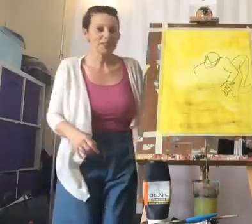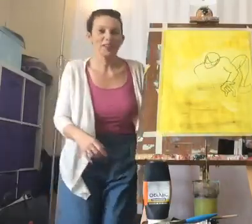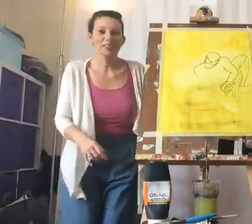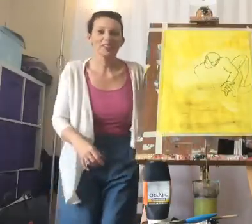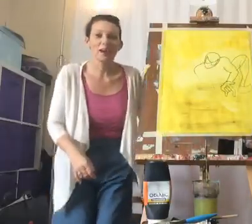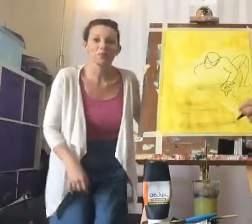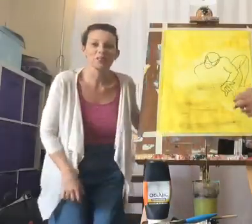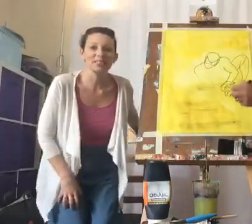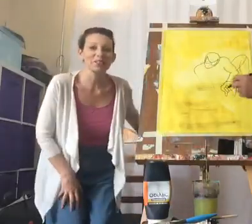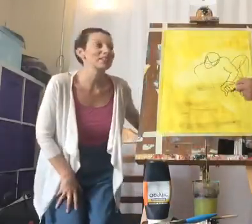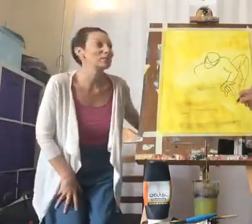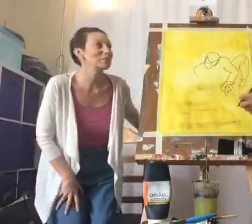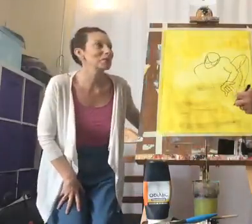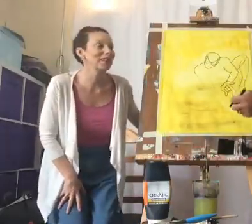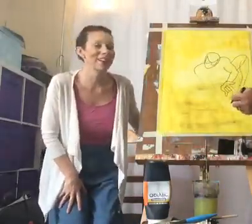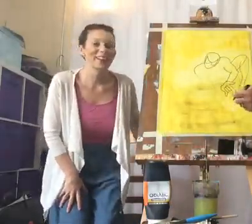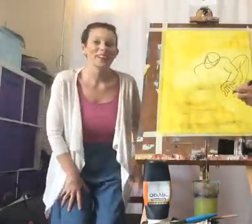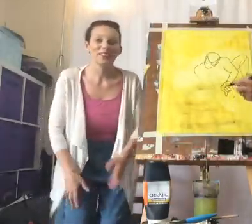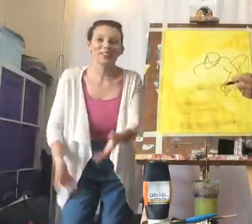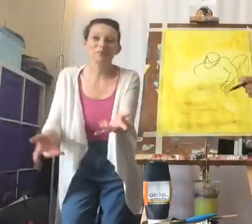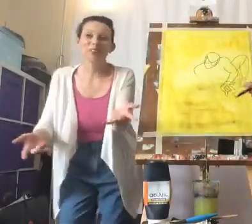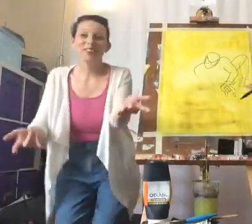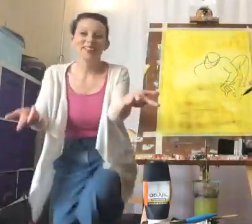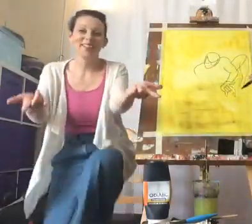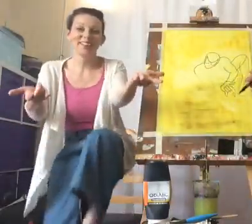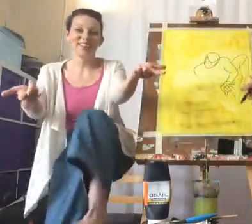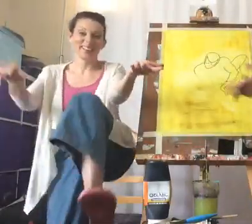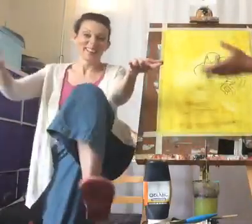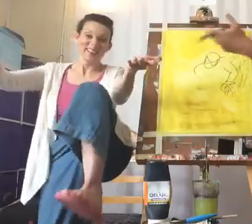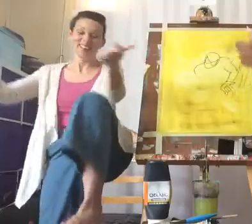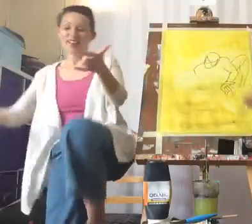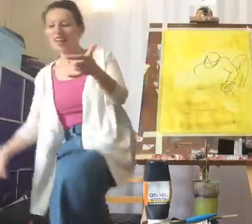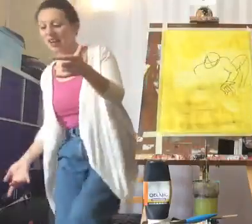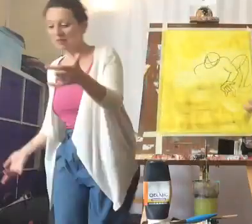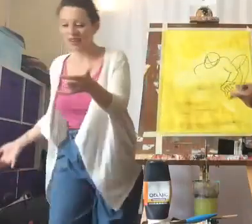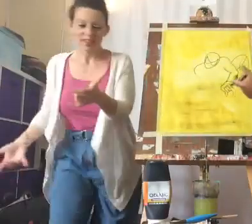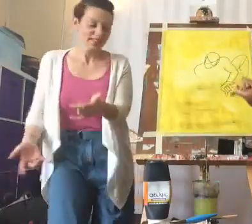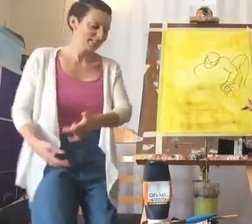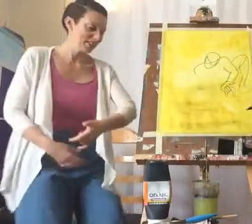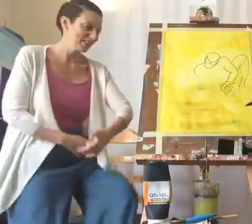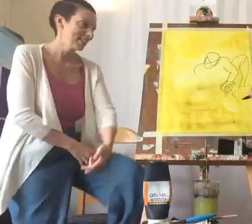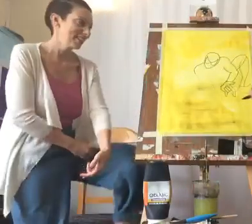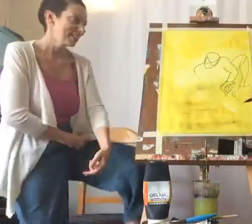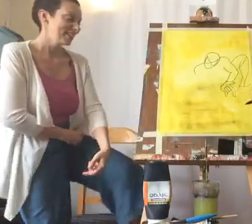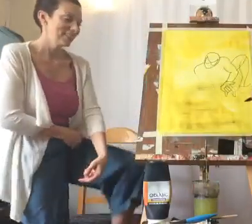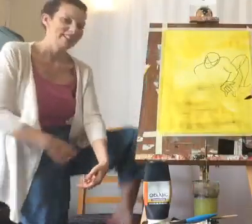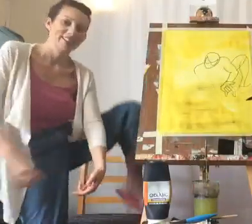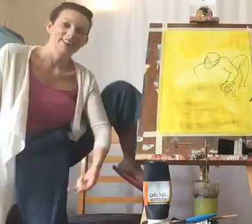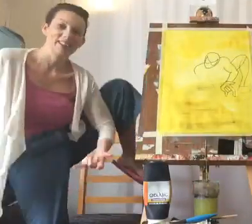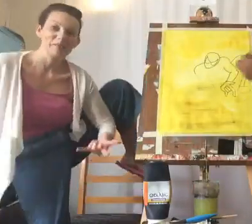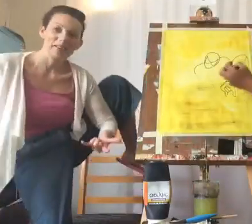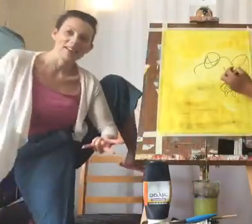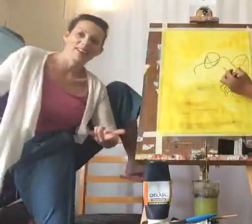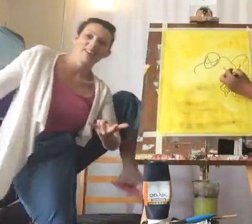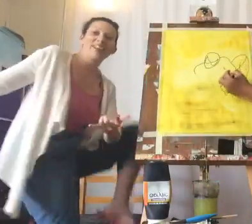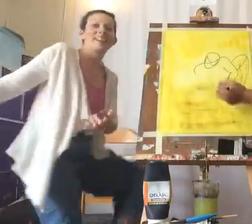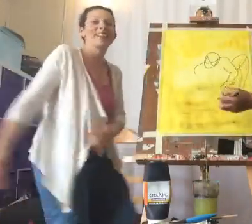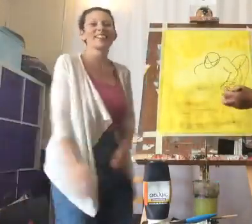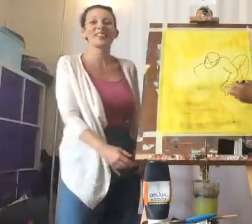Please do that so the camera can see you a little bit more. No. He's doing what? Guys, flexible So- Spider-Man pose, go. Leg up